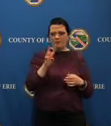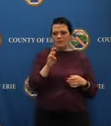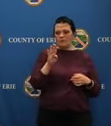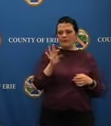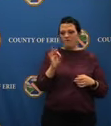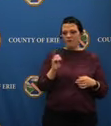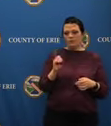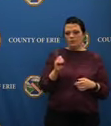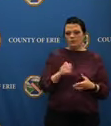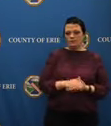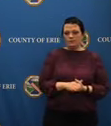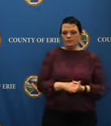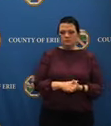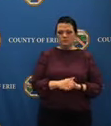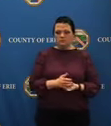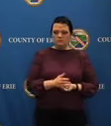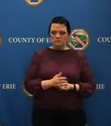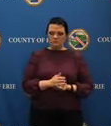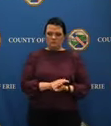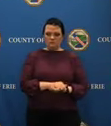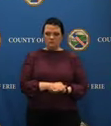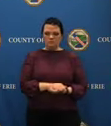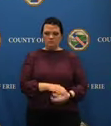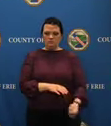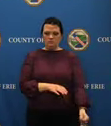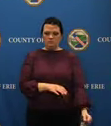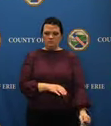WBFO, anybody on the line?